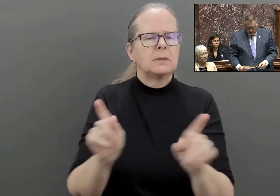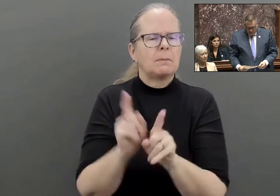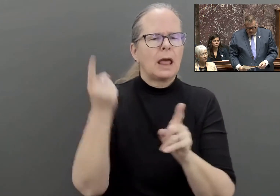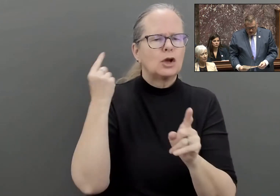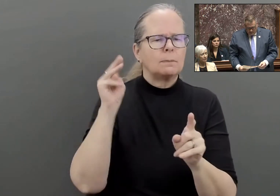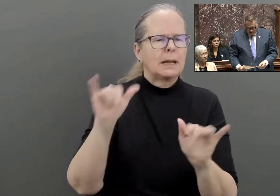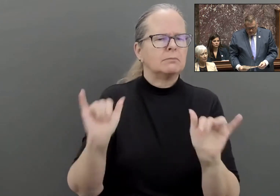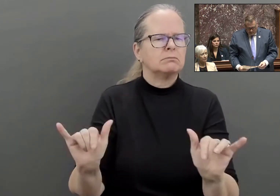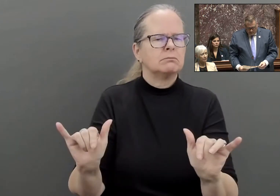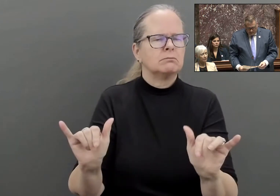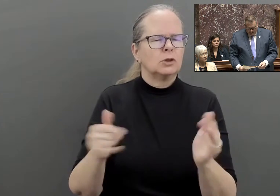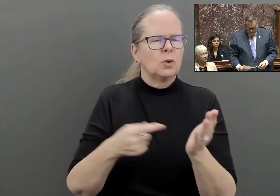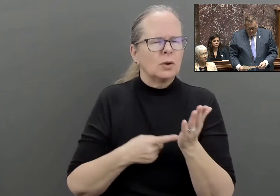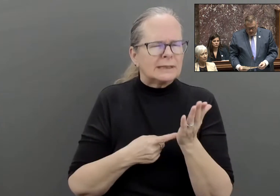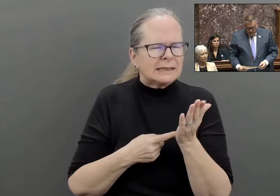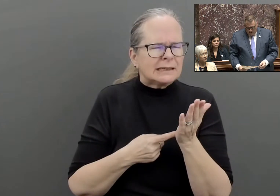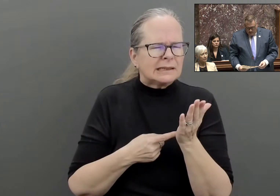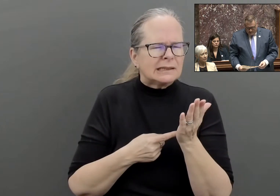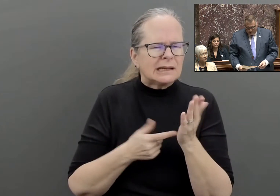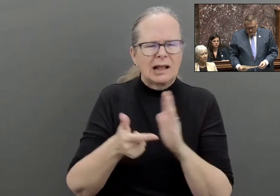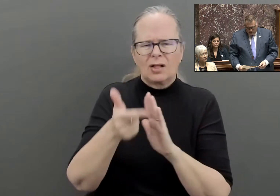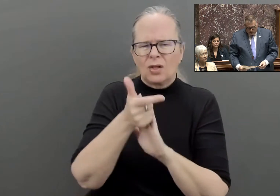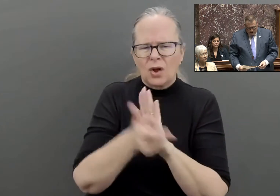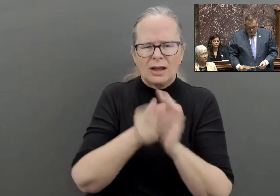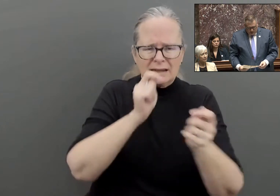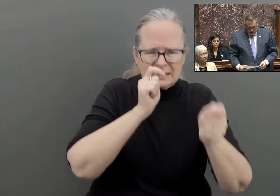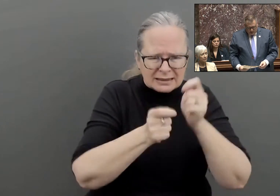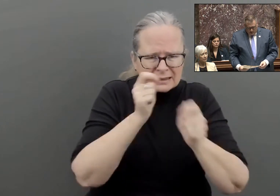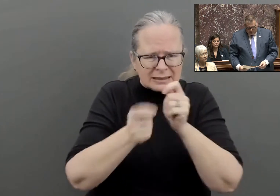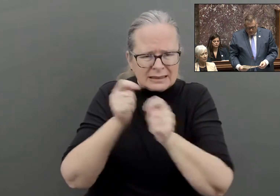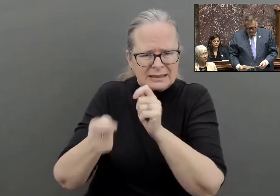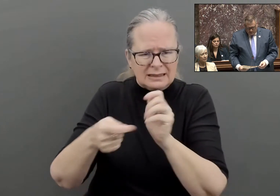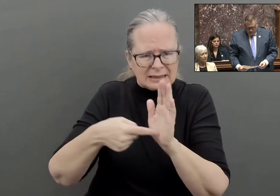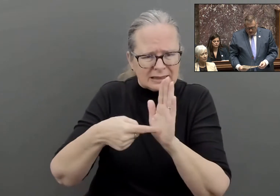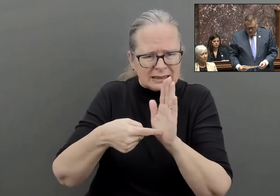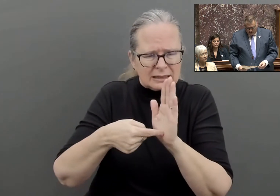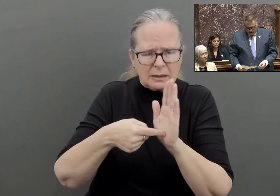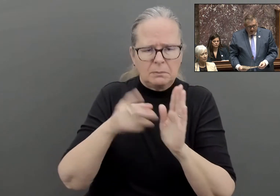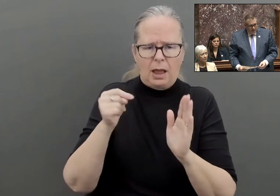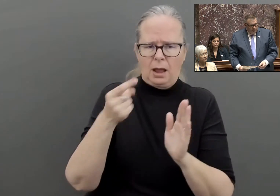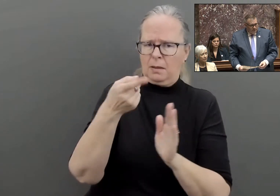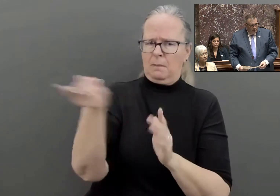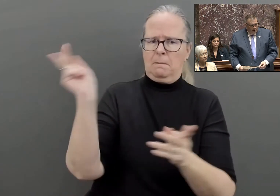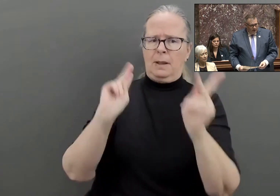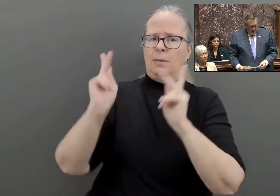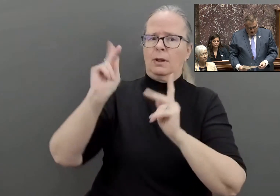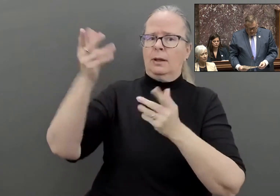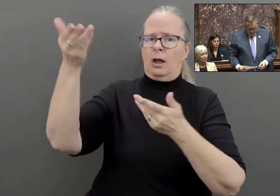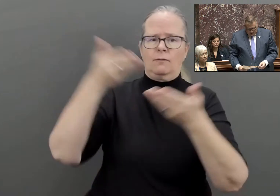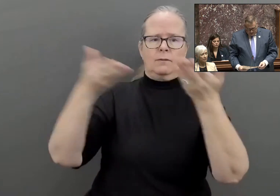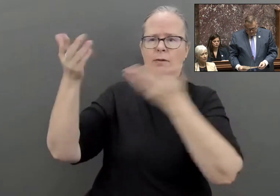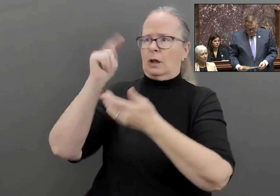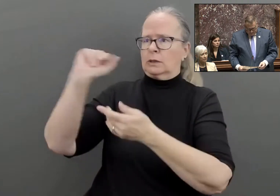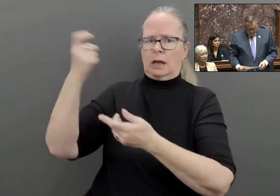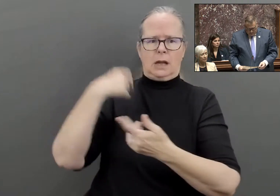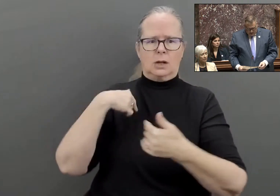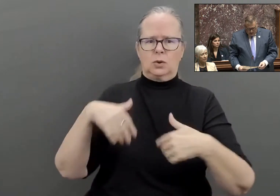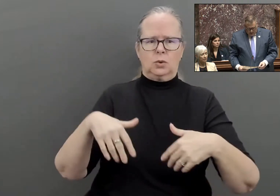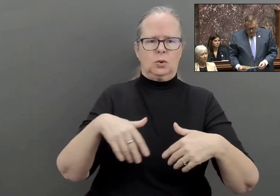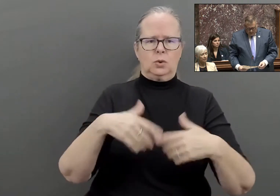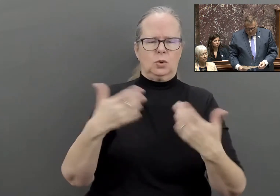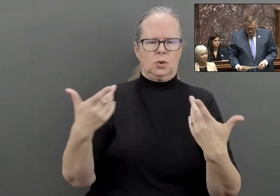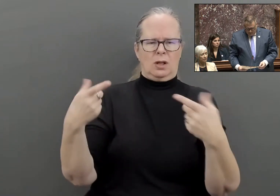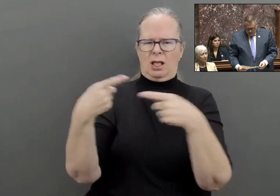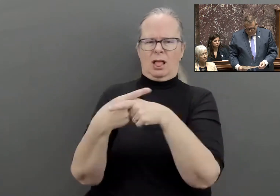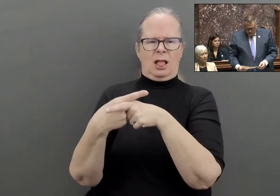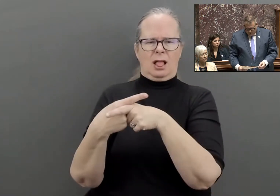and receiving their tax assessments back creates another $1 billion expenditure question unaccounted for in the budget.